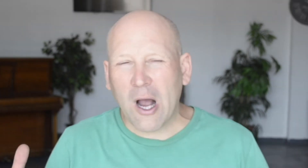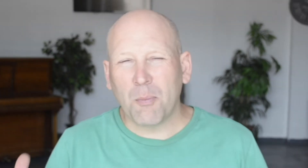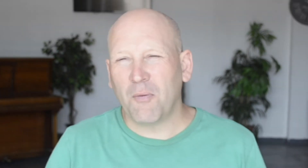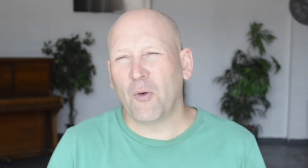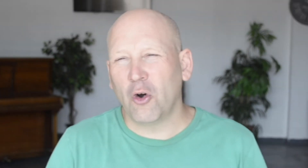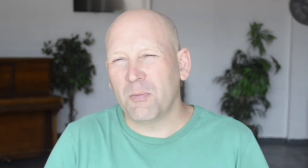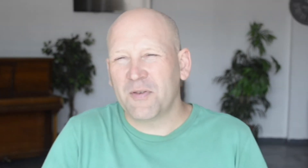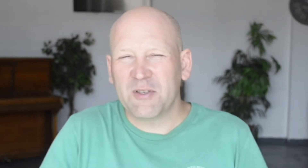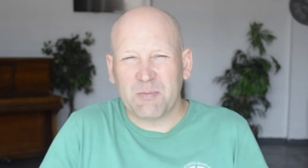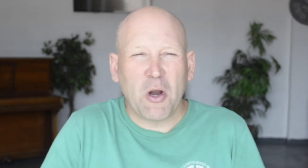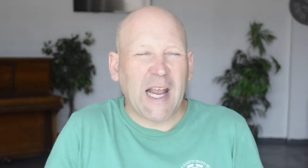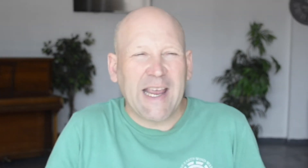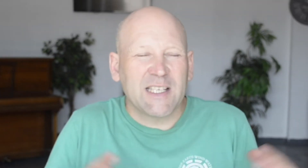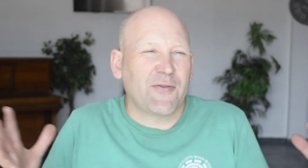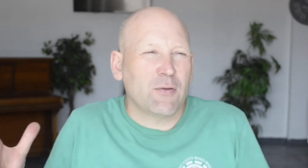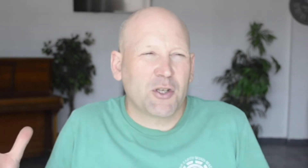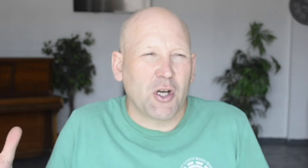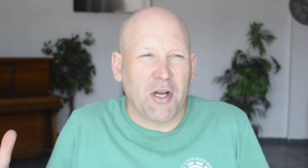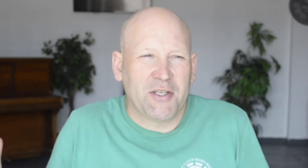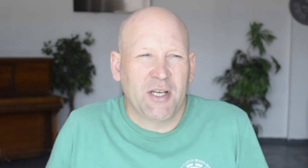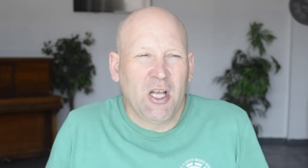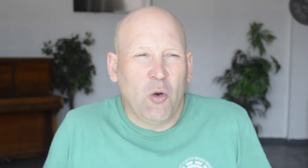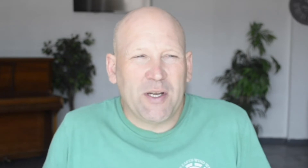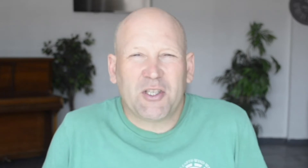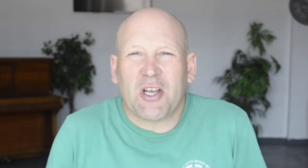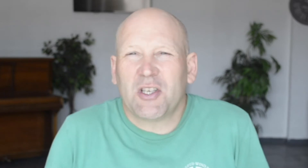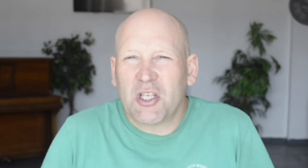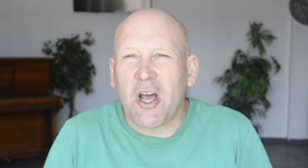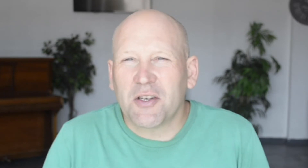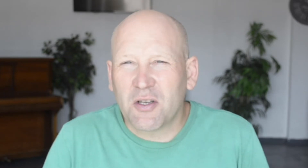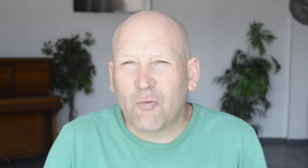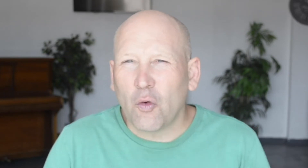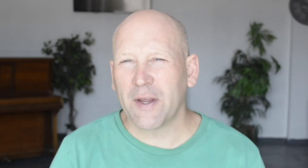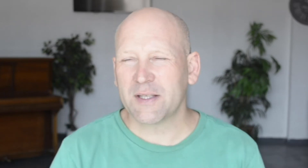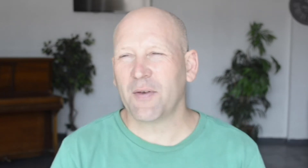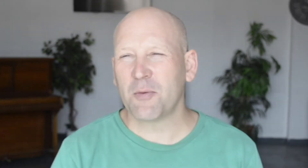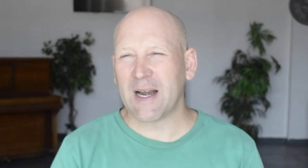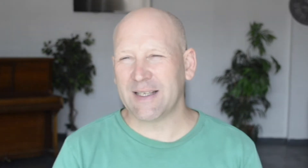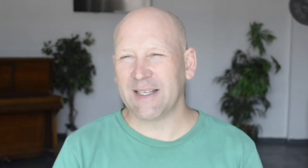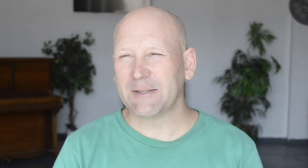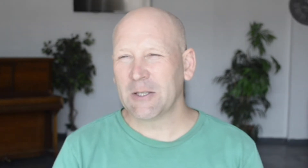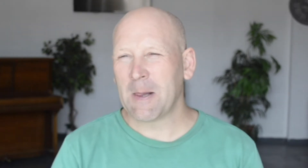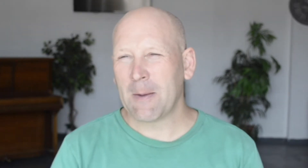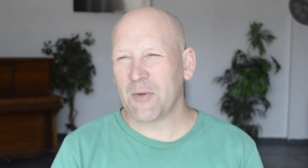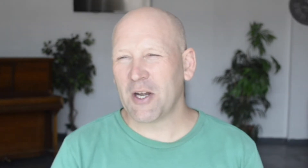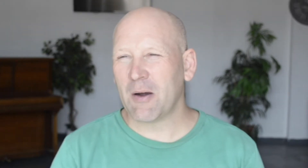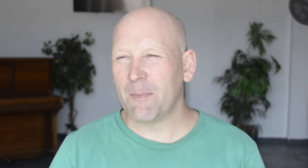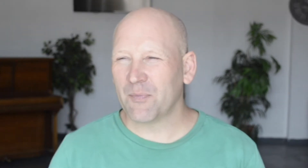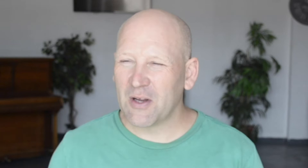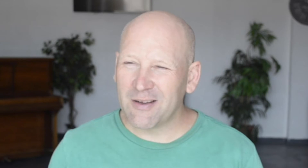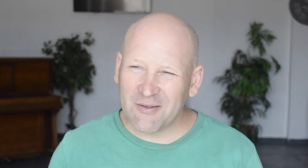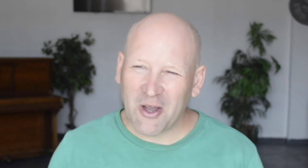a well-performed, smoke-hazed-filled church which doesn't touch the rawness of humanity. You